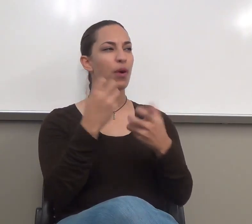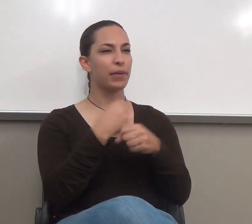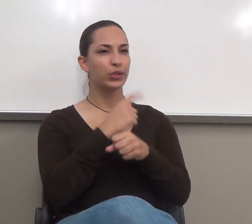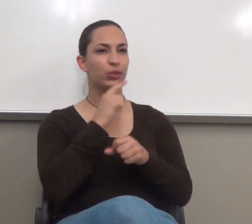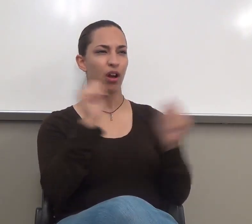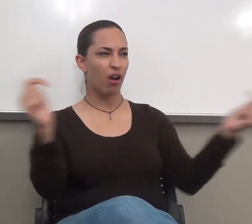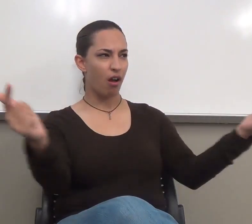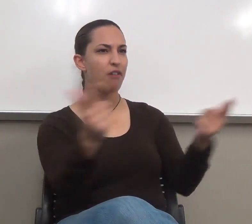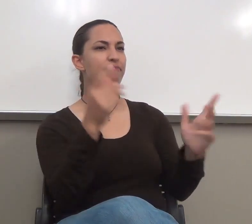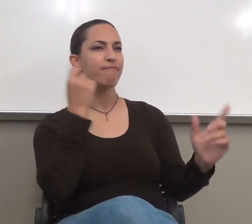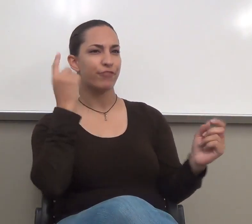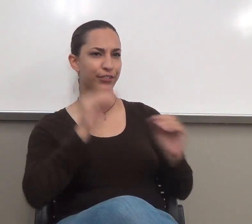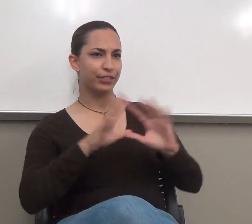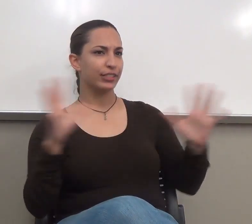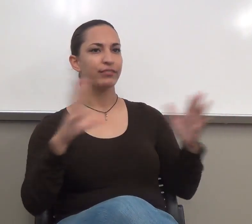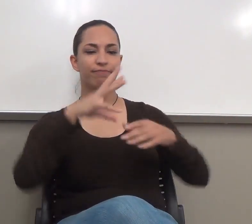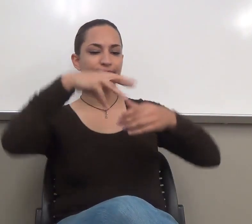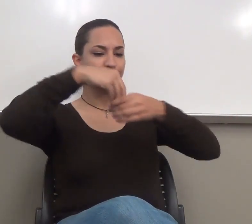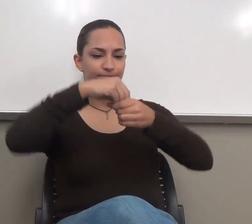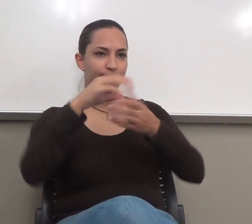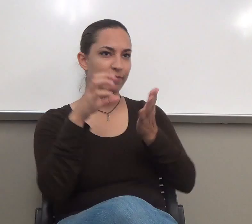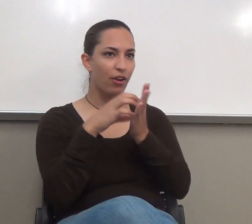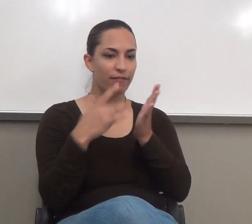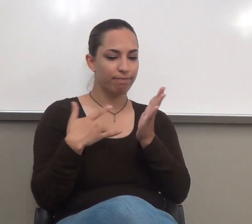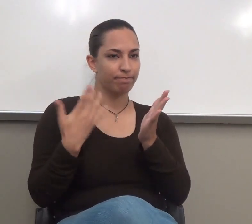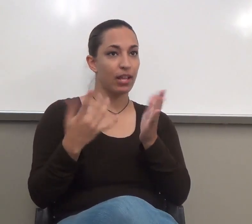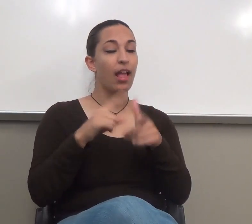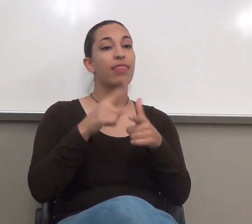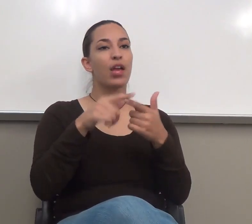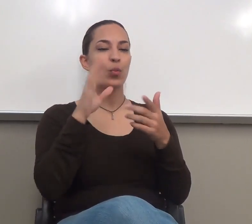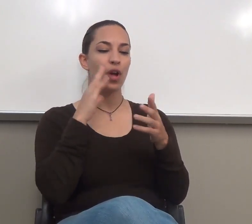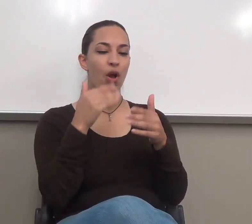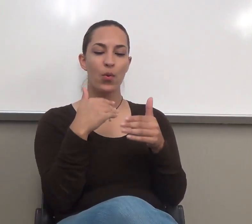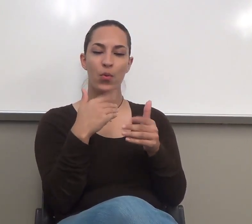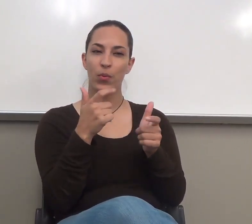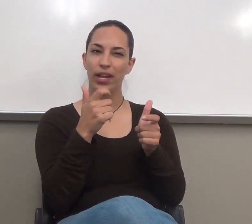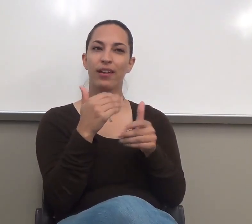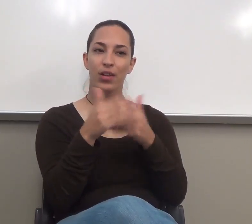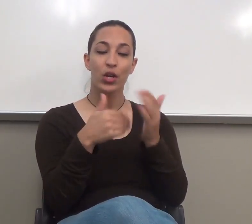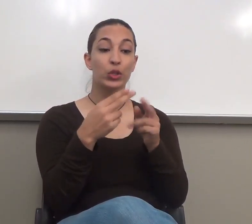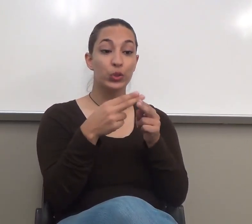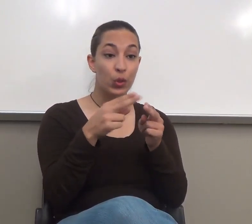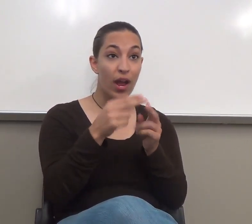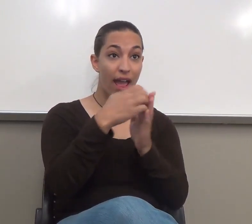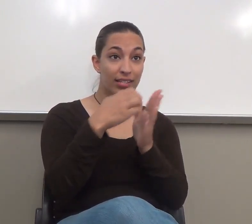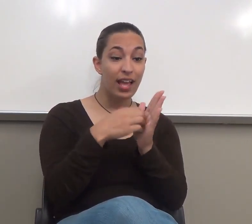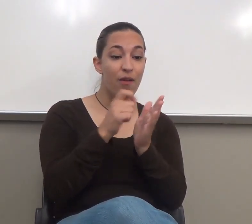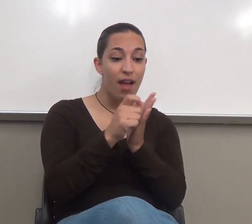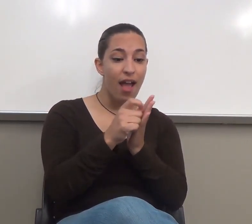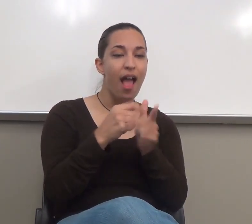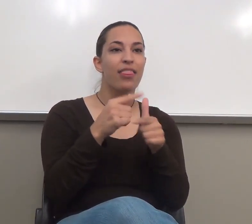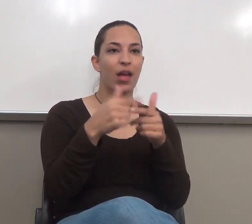going to learn how to do this. We're going to start off writing a paragraph just to make sure that everybody has the idea of